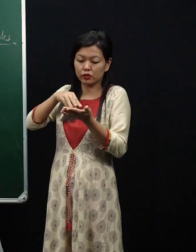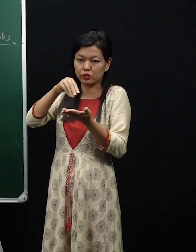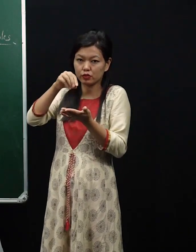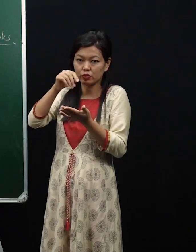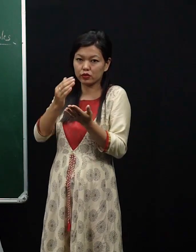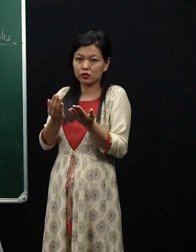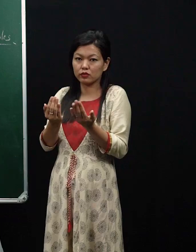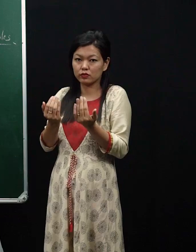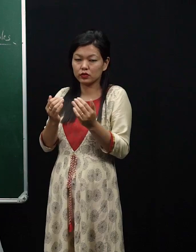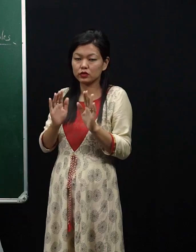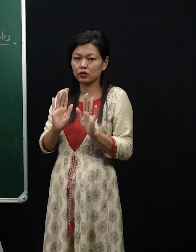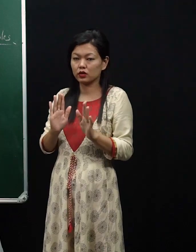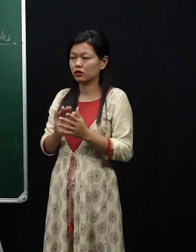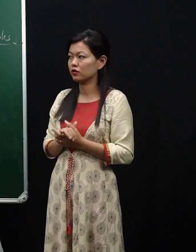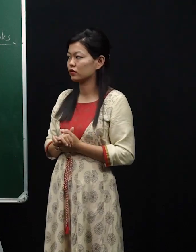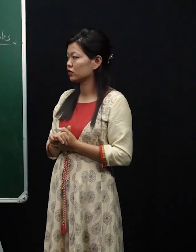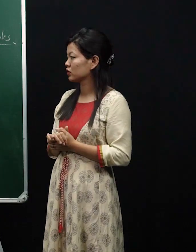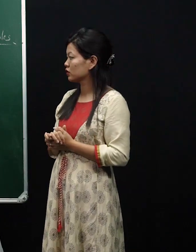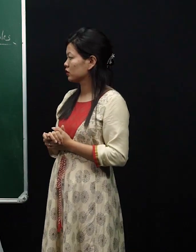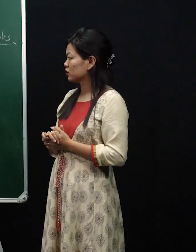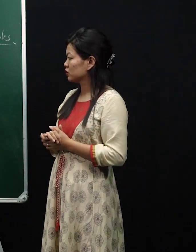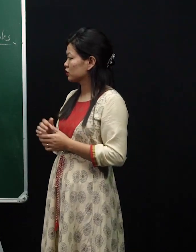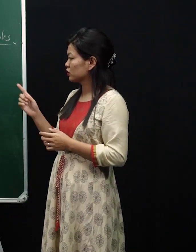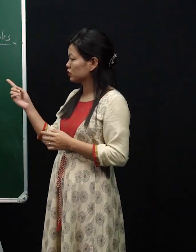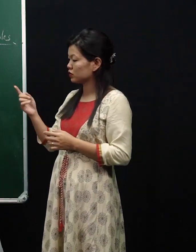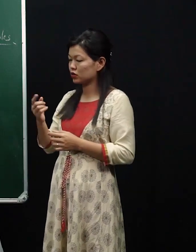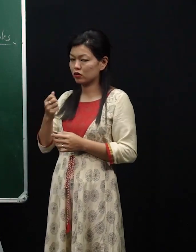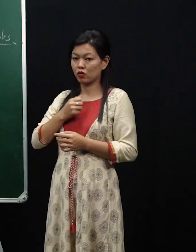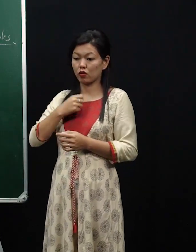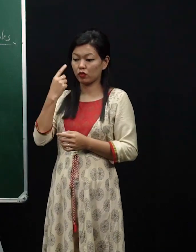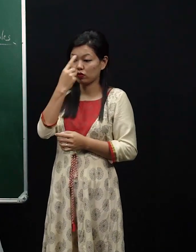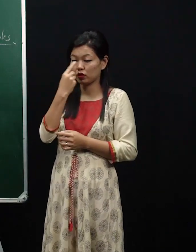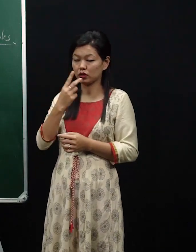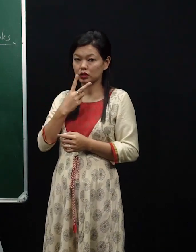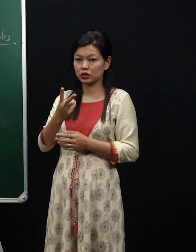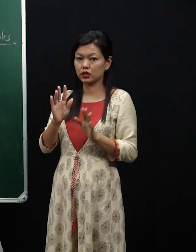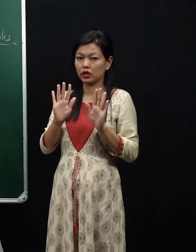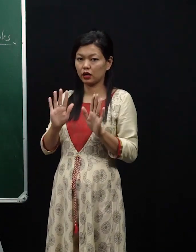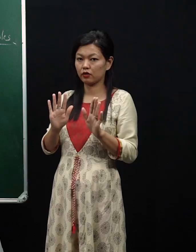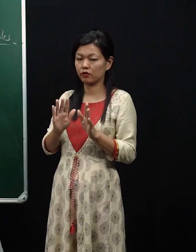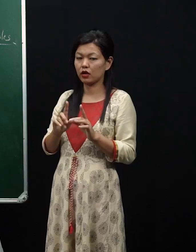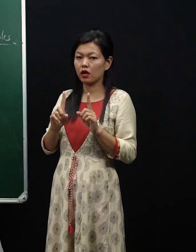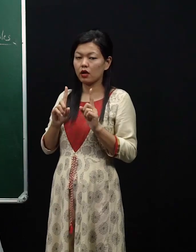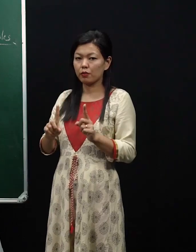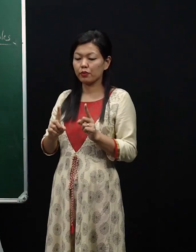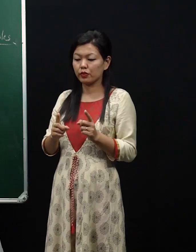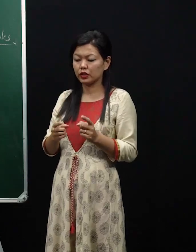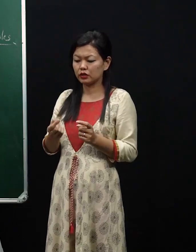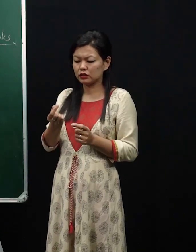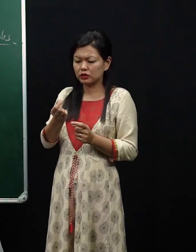eye, and that would be known as an atom. Okay, now we have an atom, but long